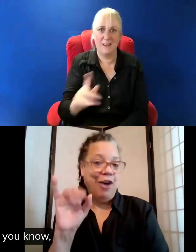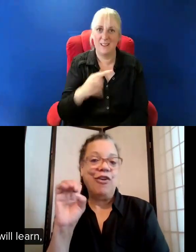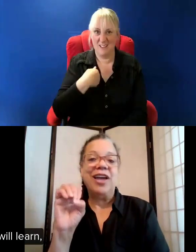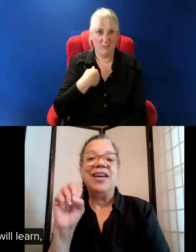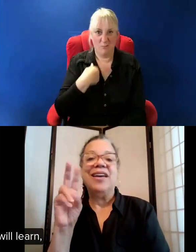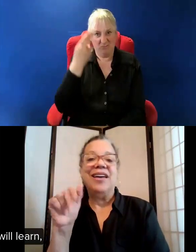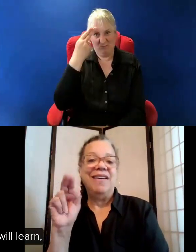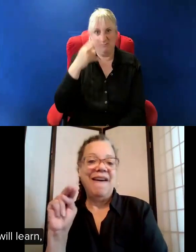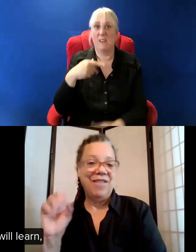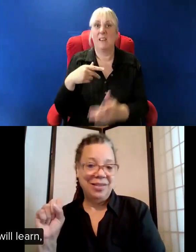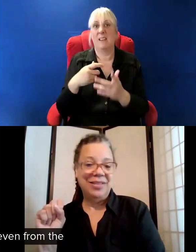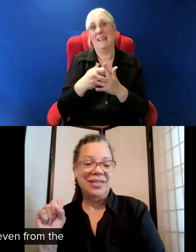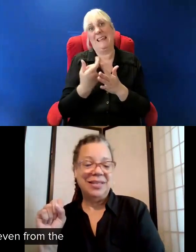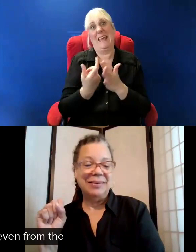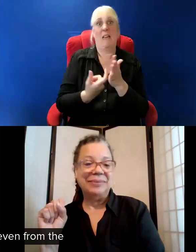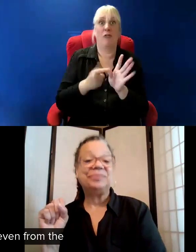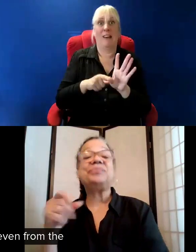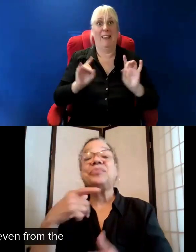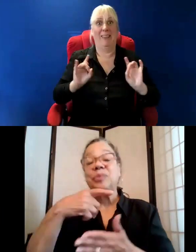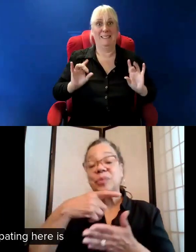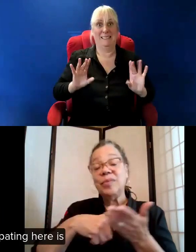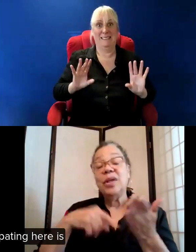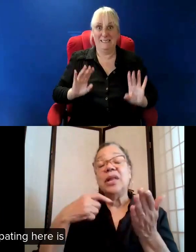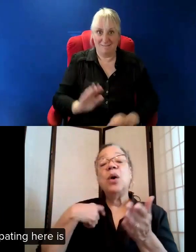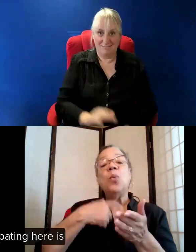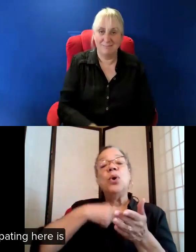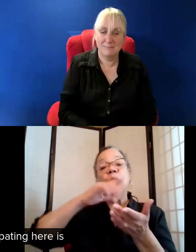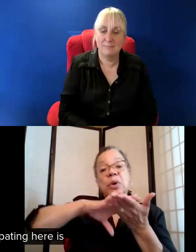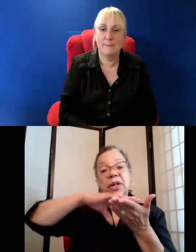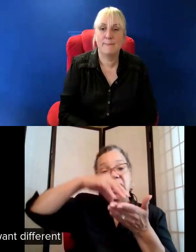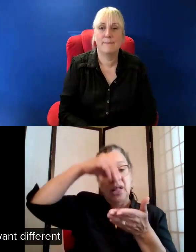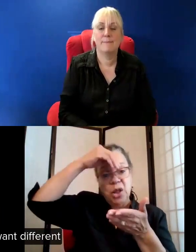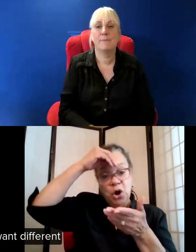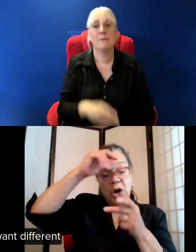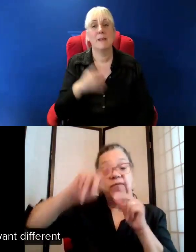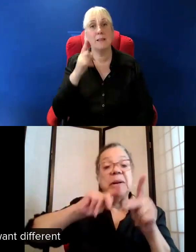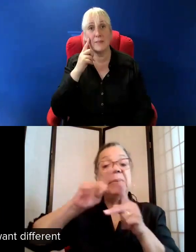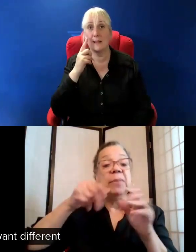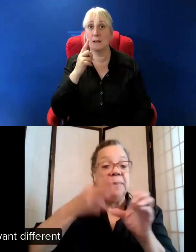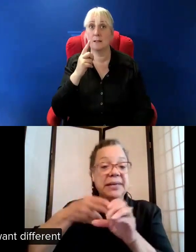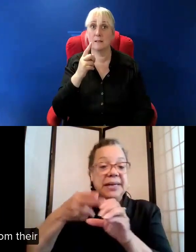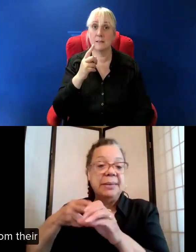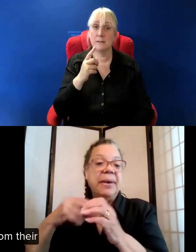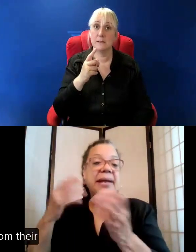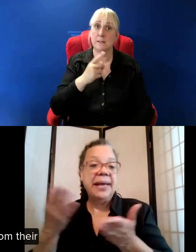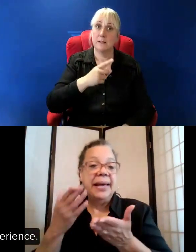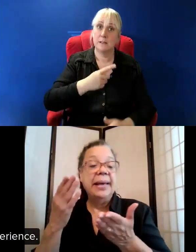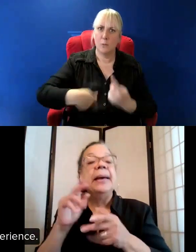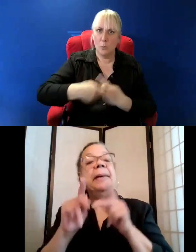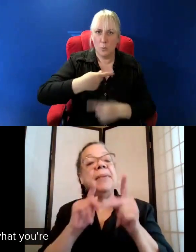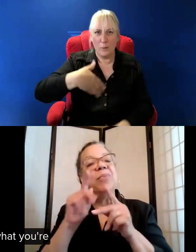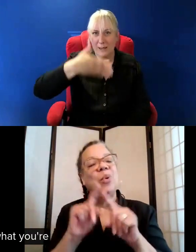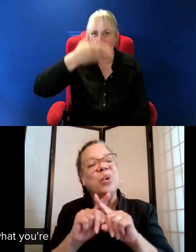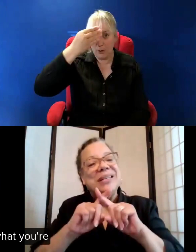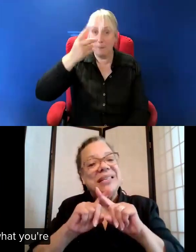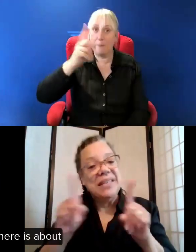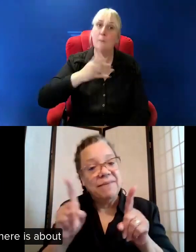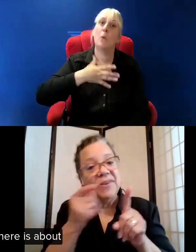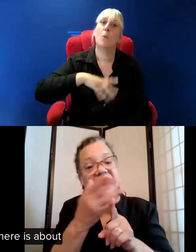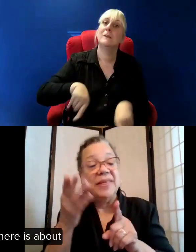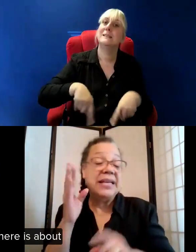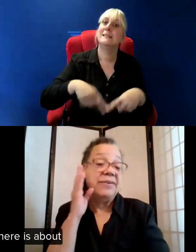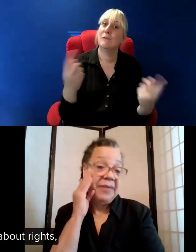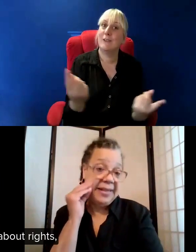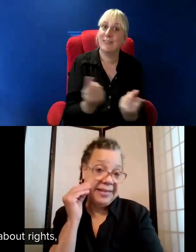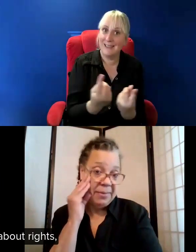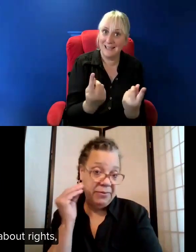think, what we will learn undoubtedly, even from the people participating here, is that people want different things from their own experience. But I think what you're speaking